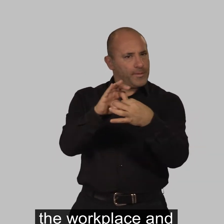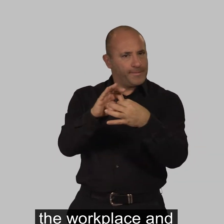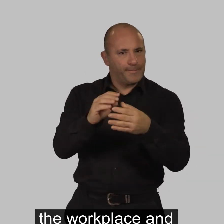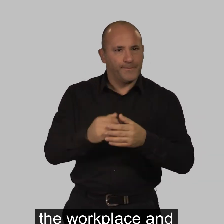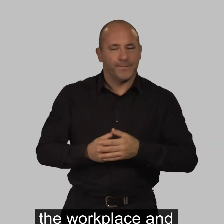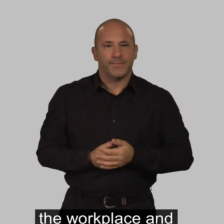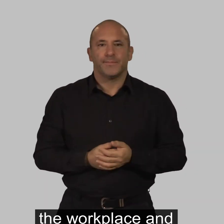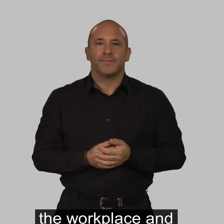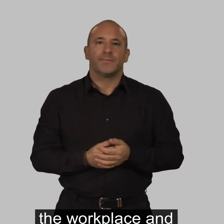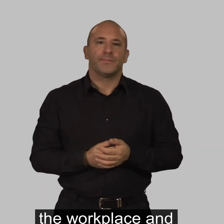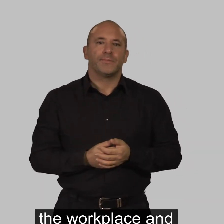system.